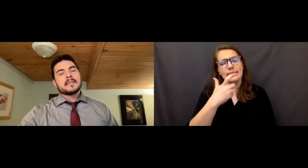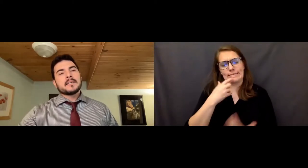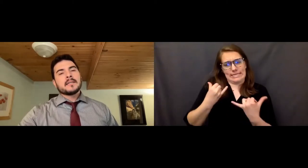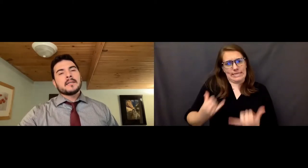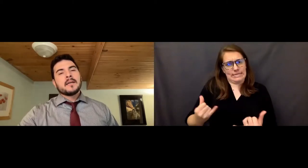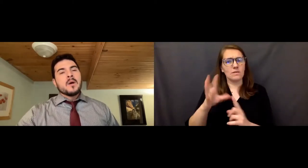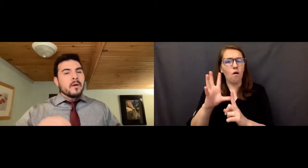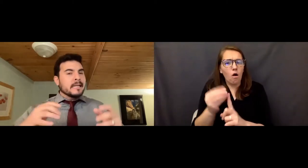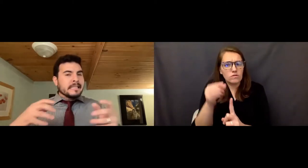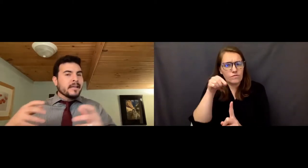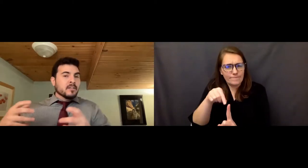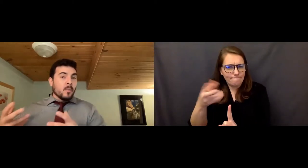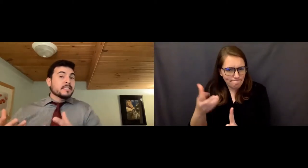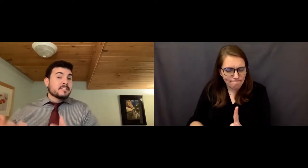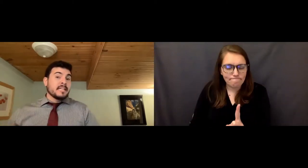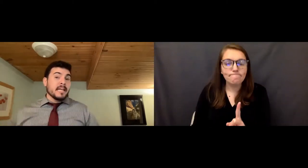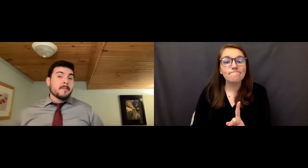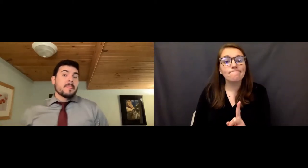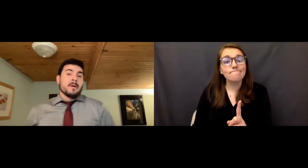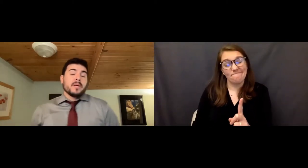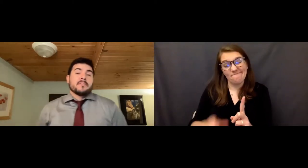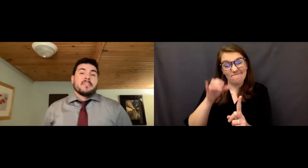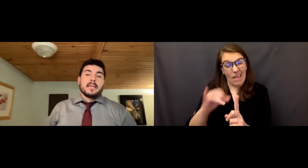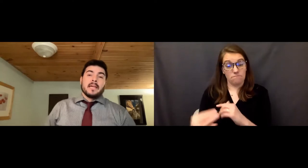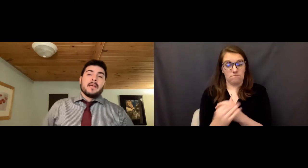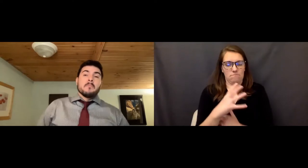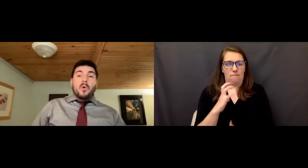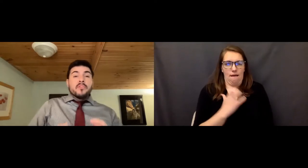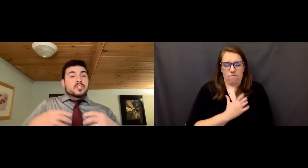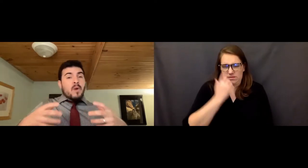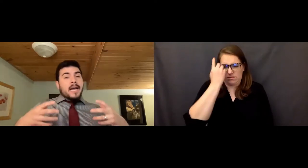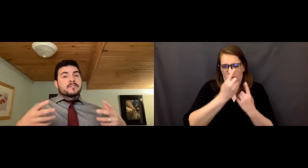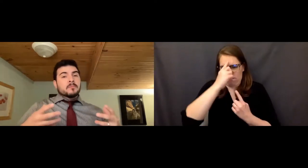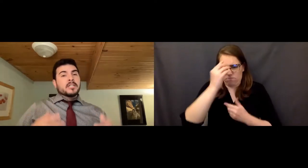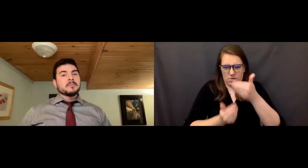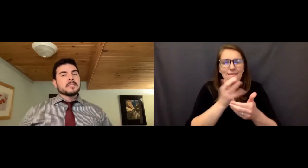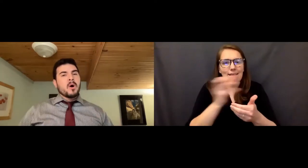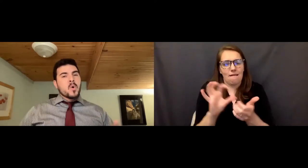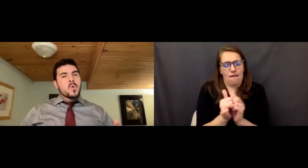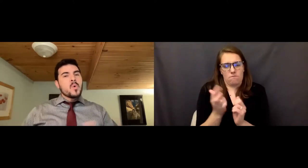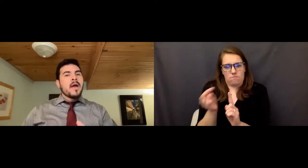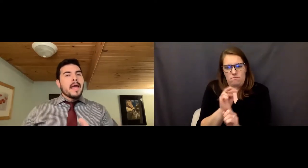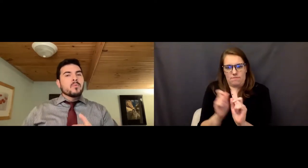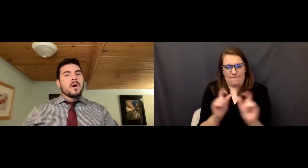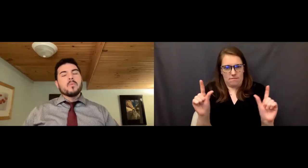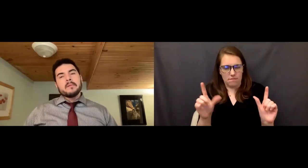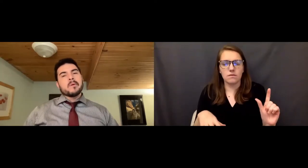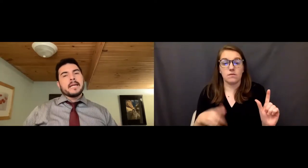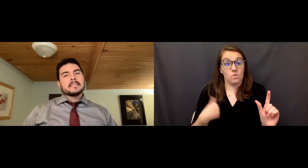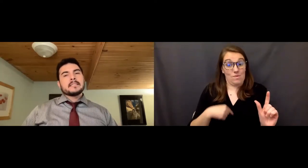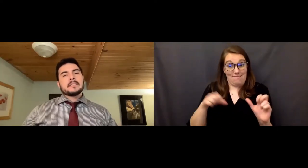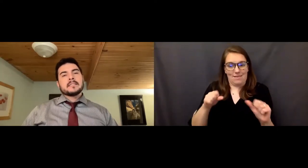context? Well, it entails ways of seeing and ways of thinking, both of which arise from judgments about who and what